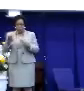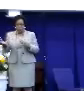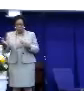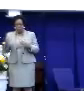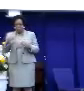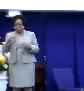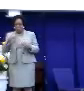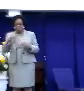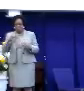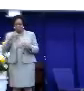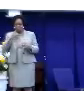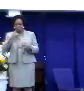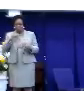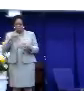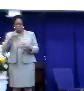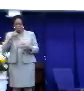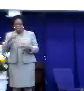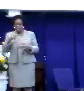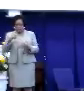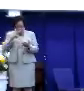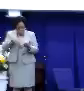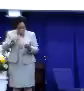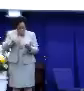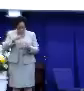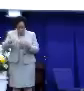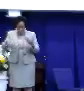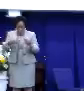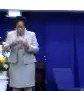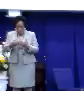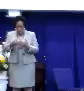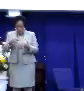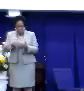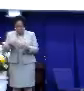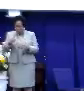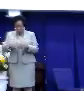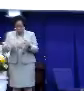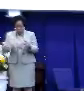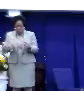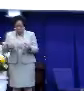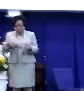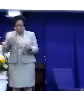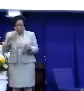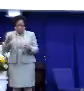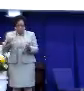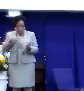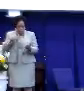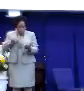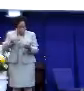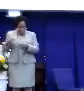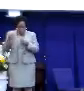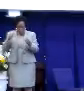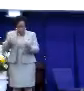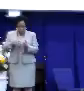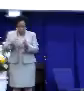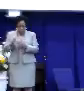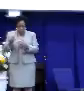into the rest of them today, but time will not allow us to go through all of them. I've seen some powers in the scripture, amen,